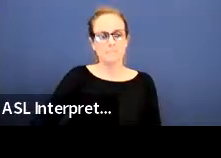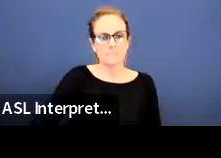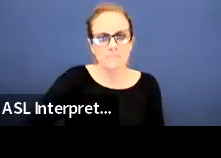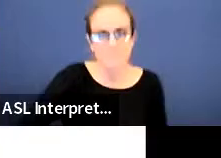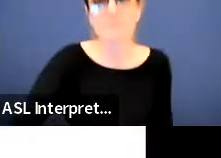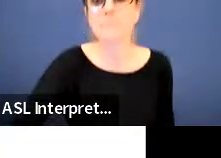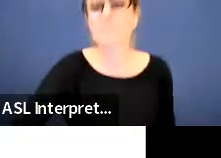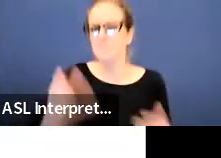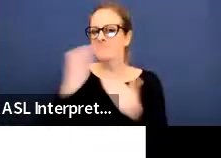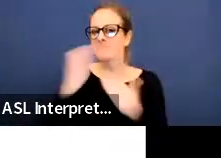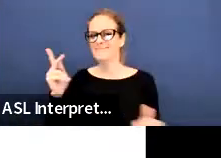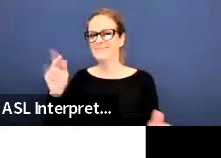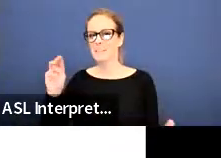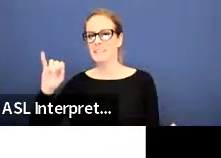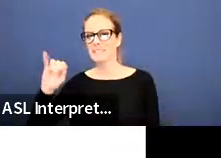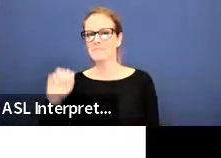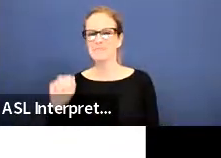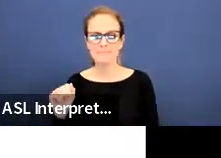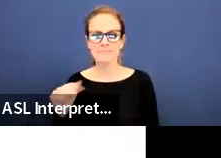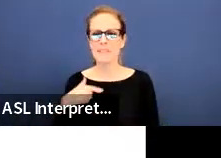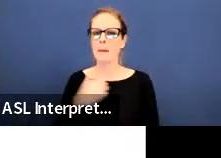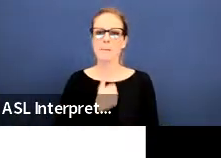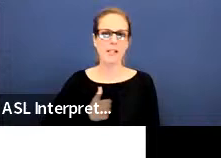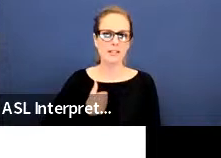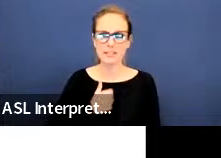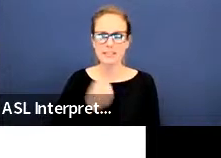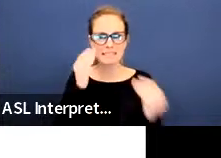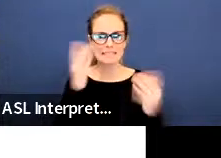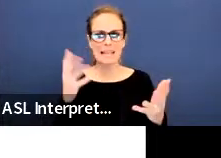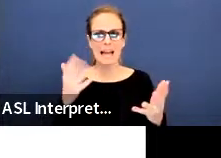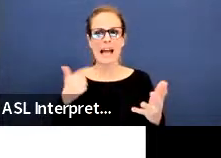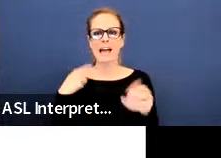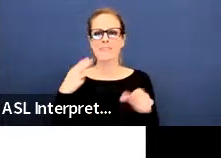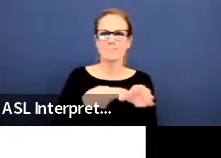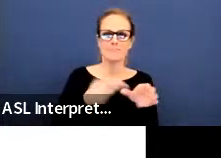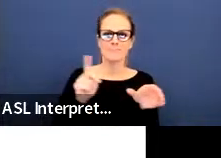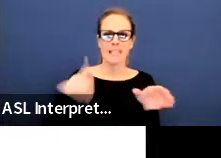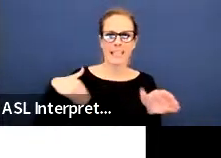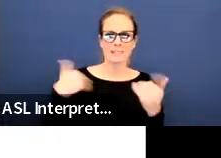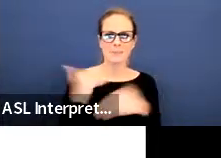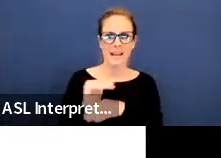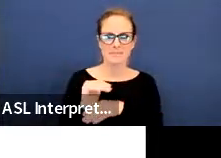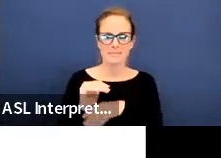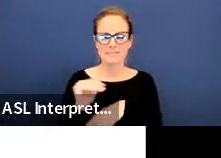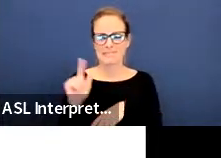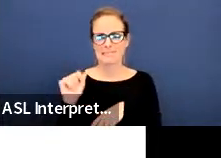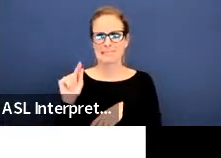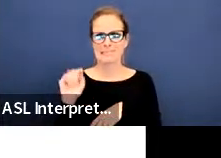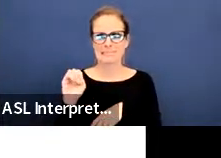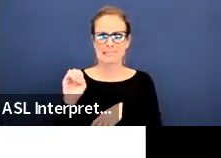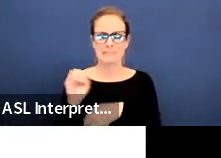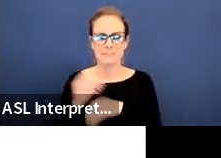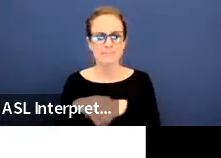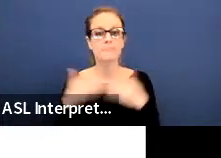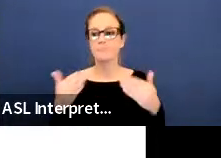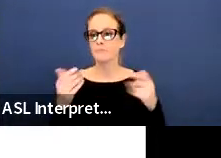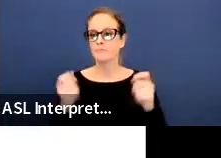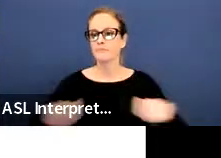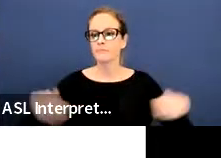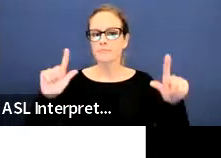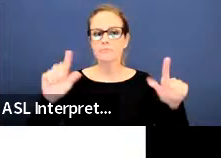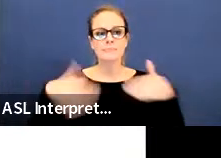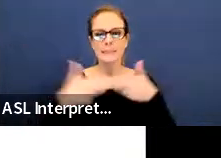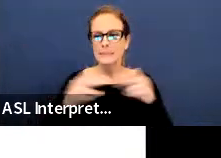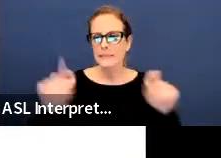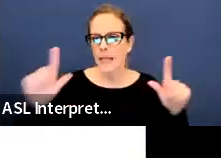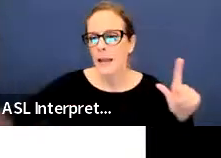Thanks, Kimmy, and apologies everyone, I'm late tonight, but let's go to the next